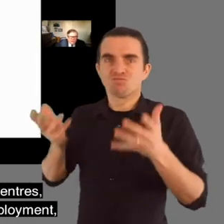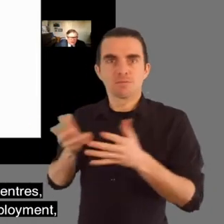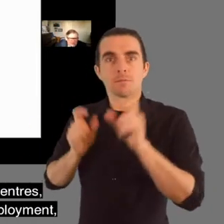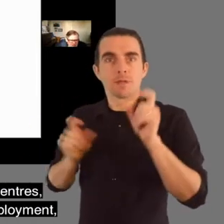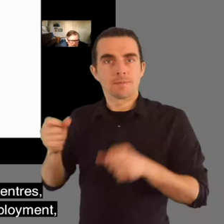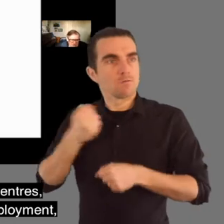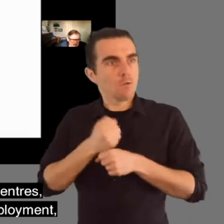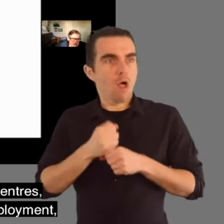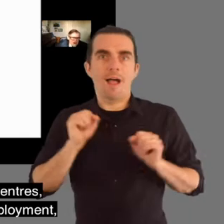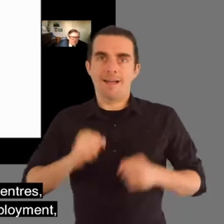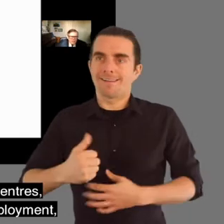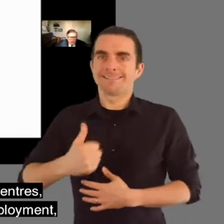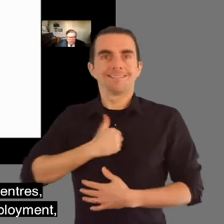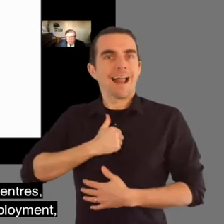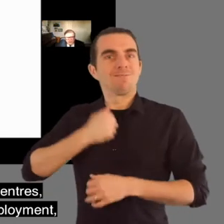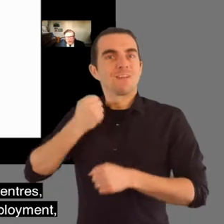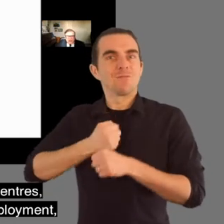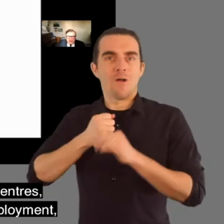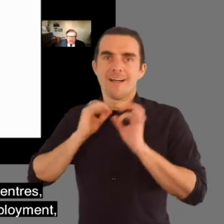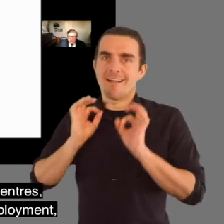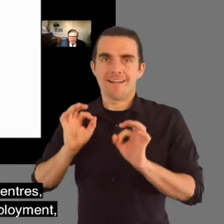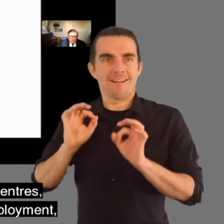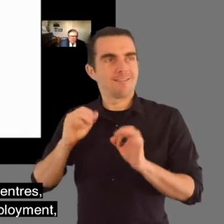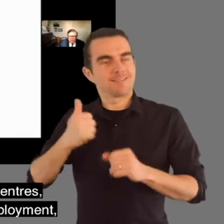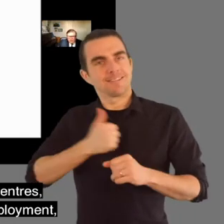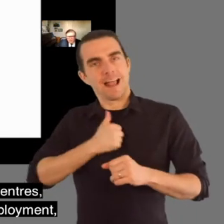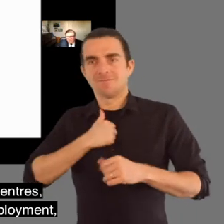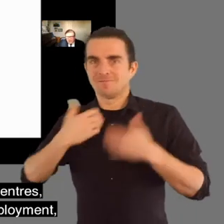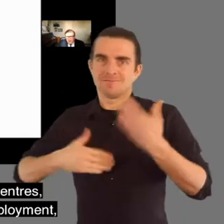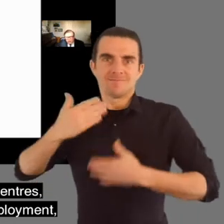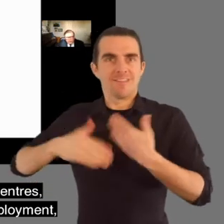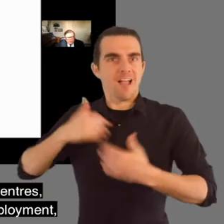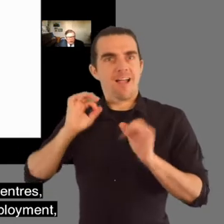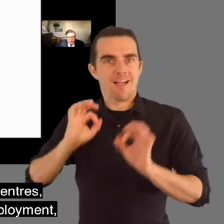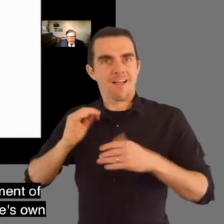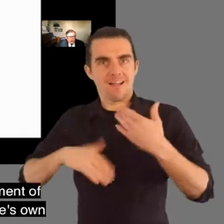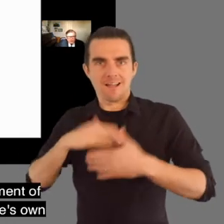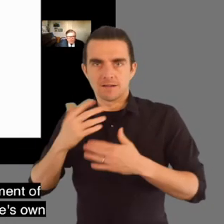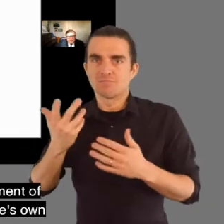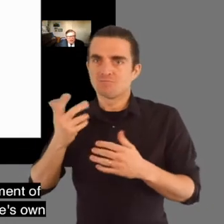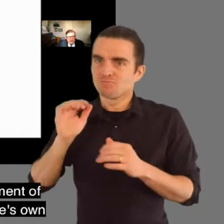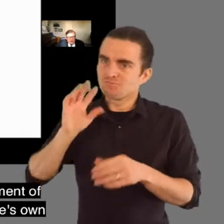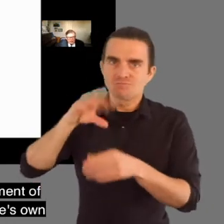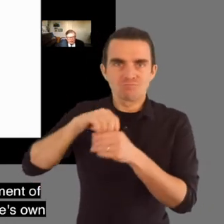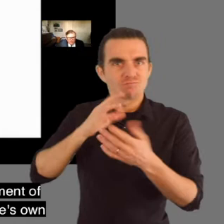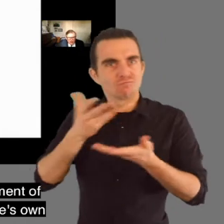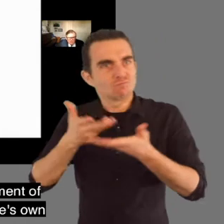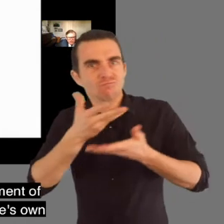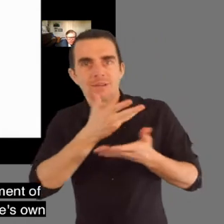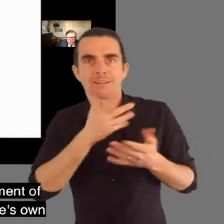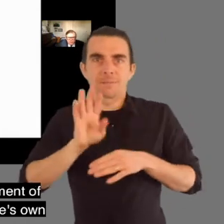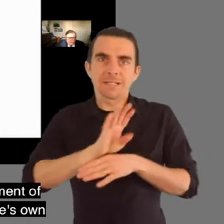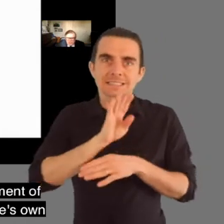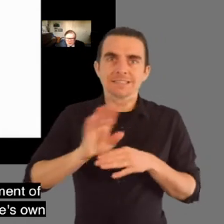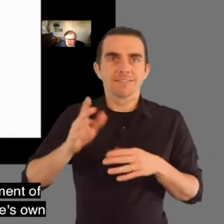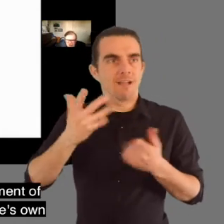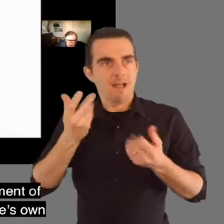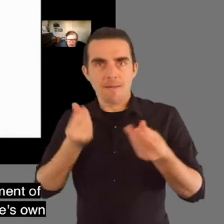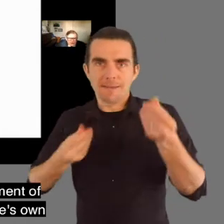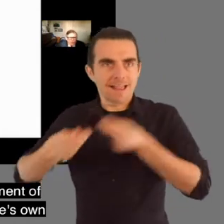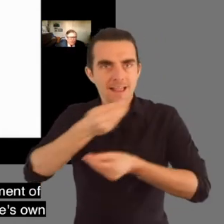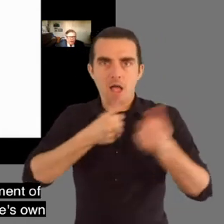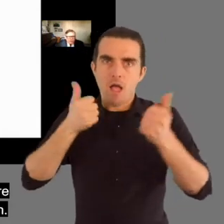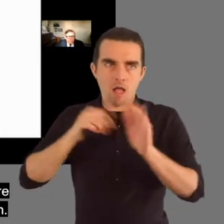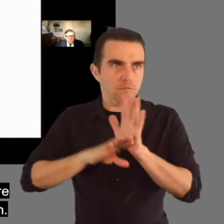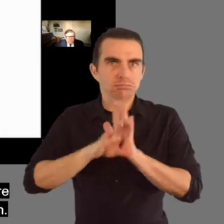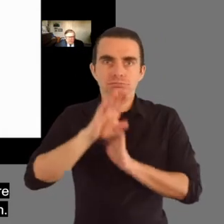more of these centres. Promote opportunities for self-employment, entrepreneurship, the development of cooperatives and the